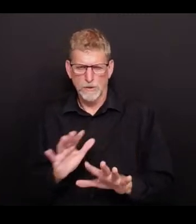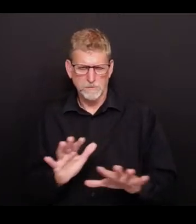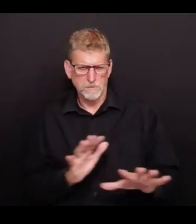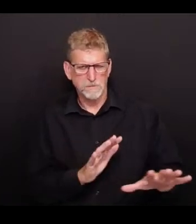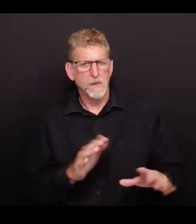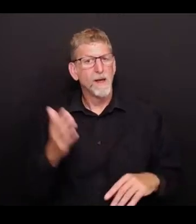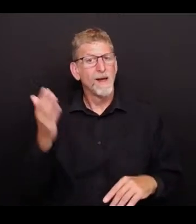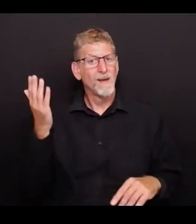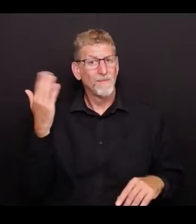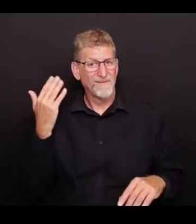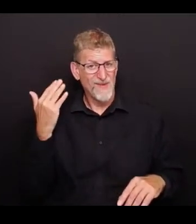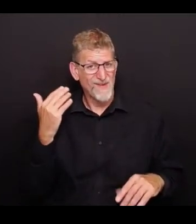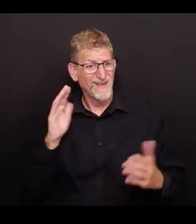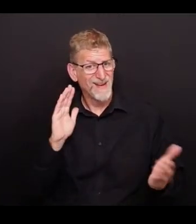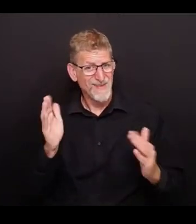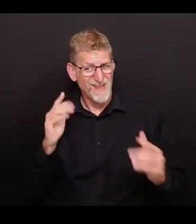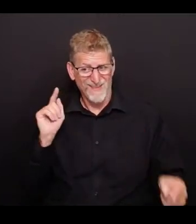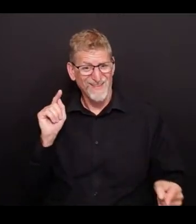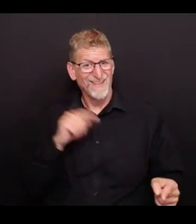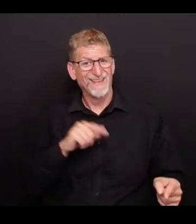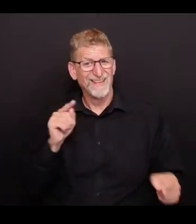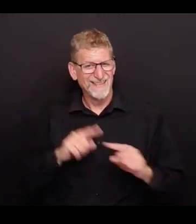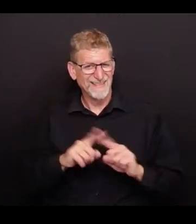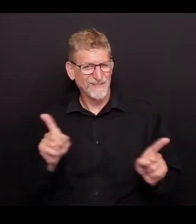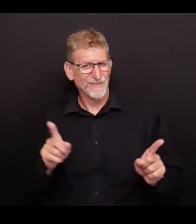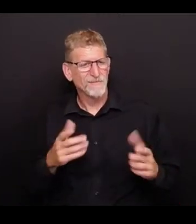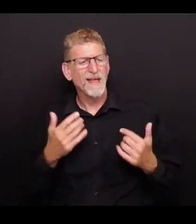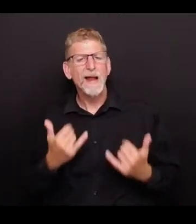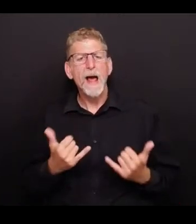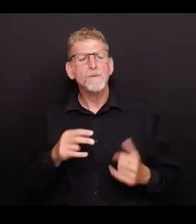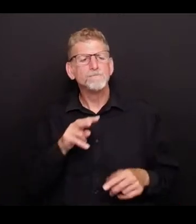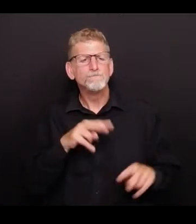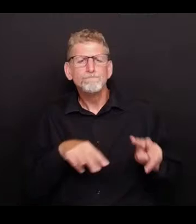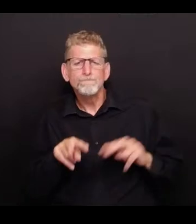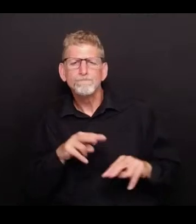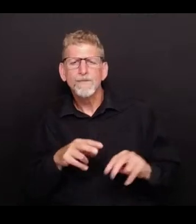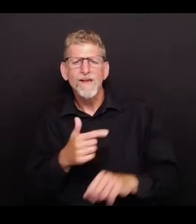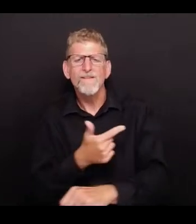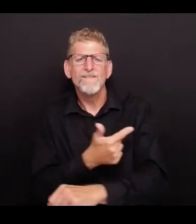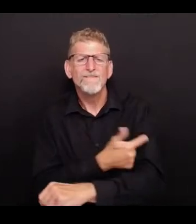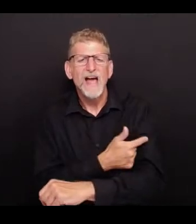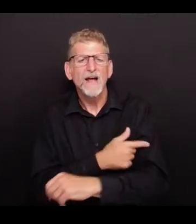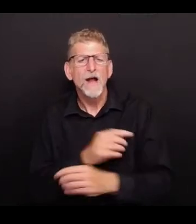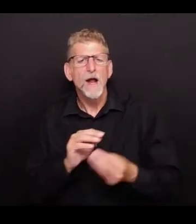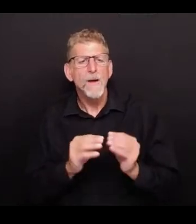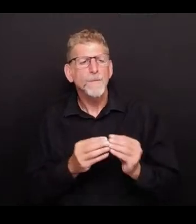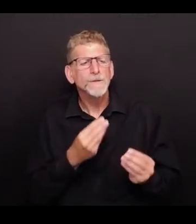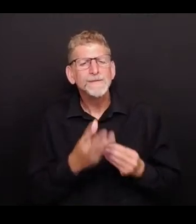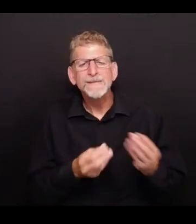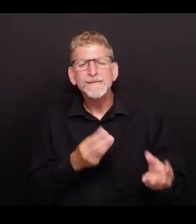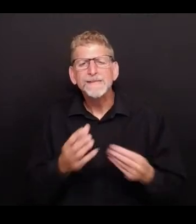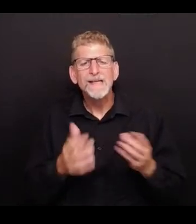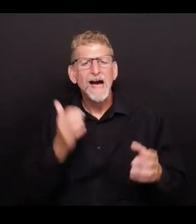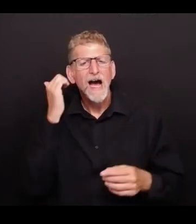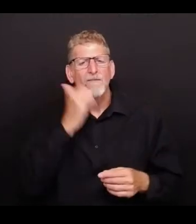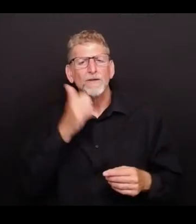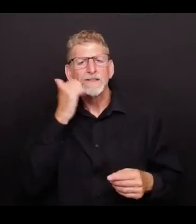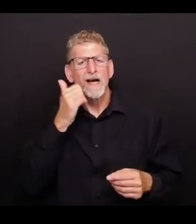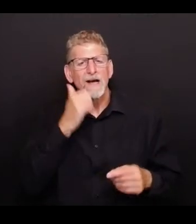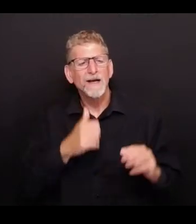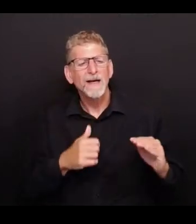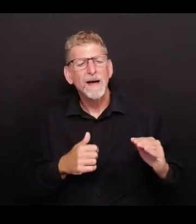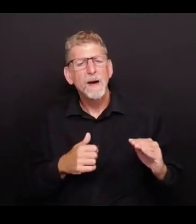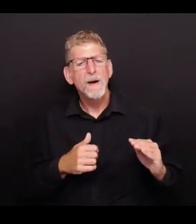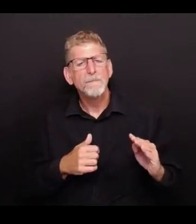definitely, earlier in the year, you would hear our daily change in vaccination coverage going